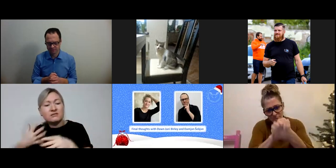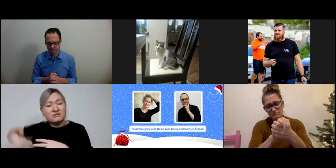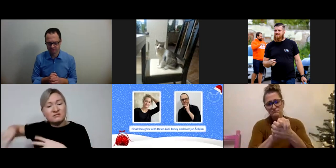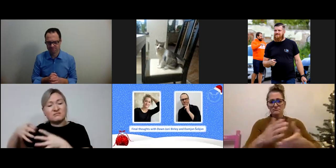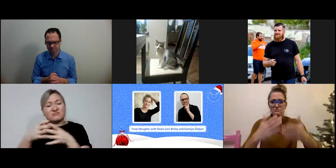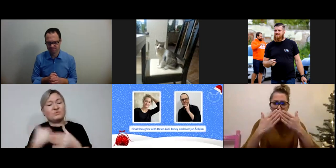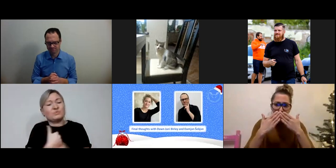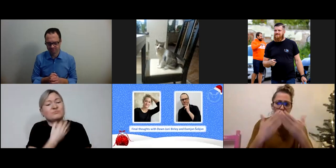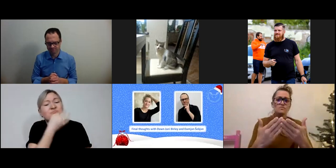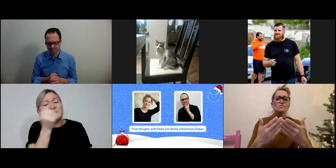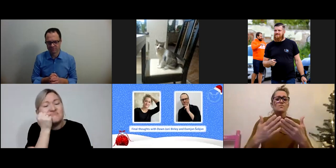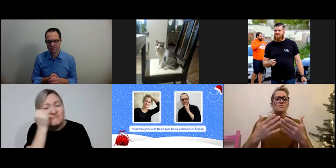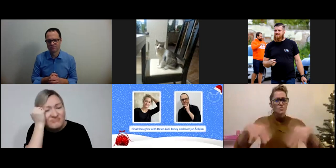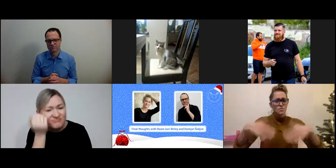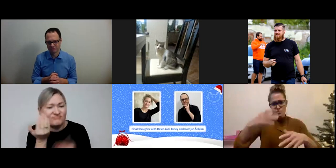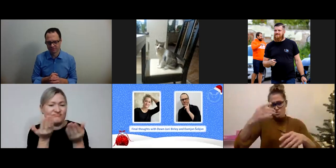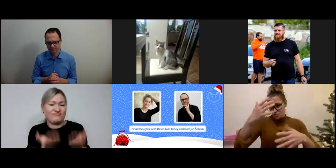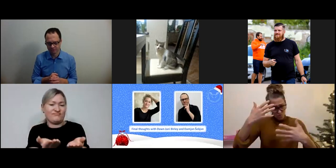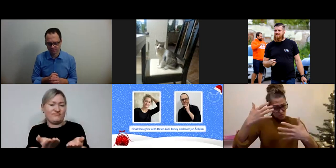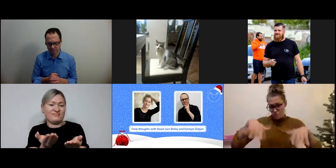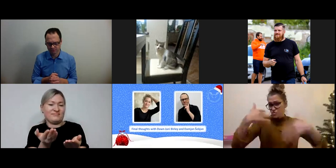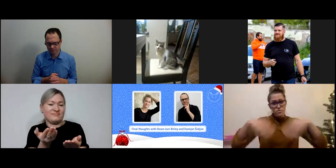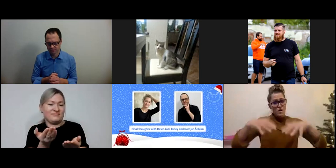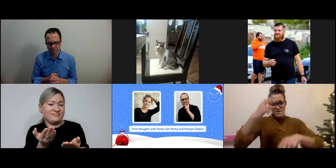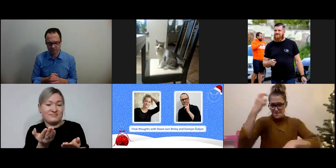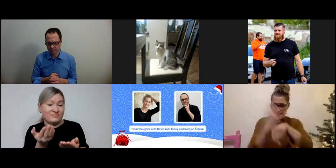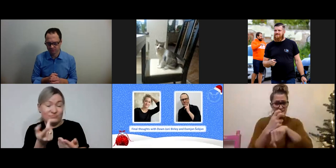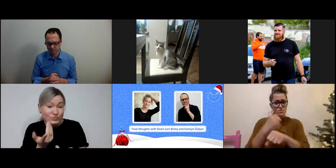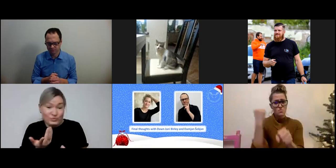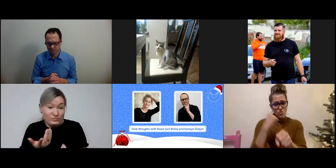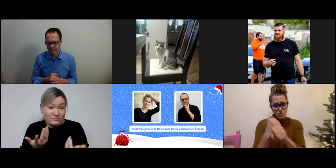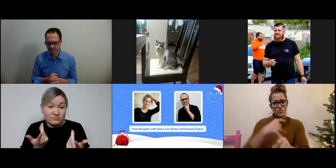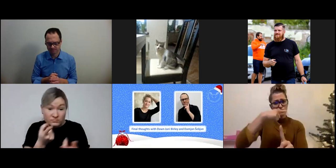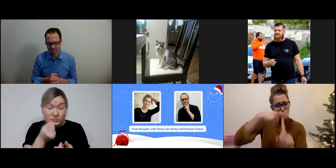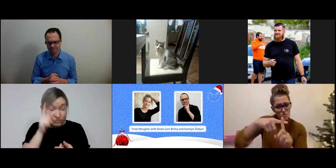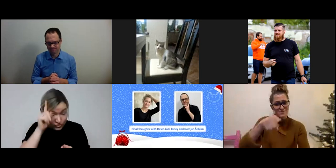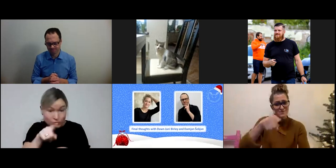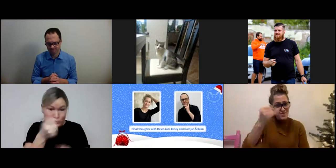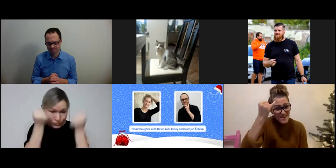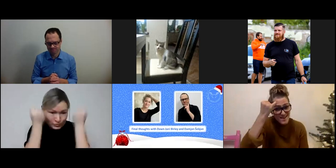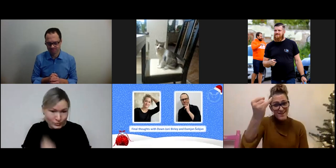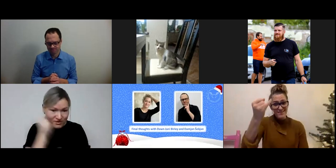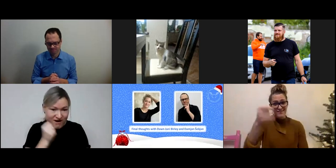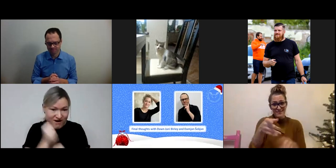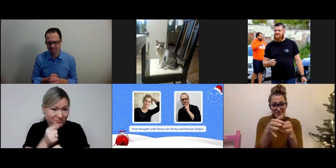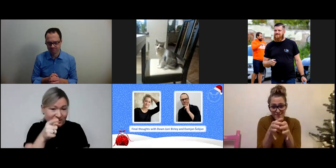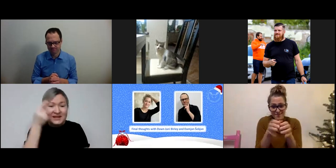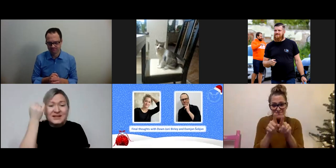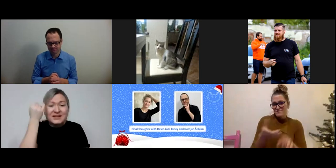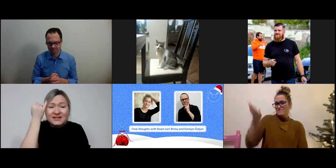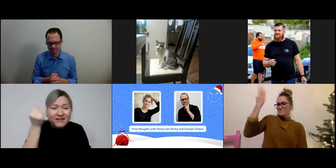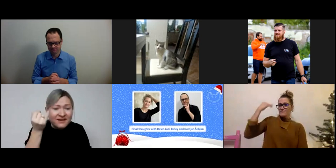involved, we want to thank you for this extremely